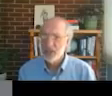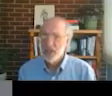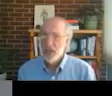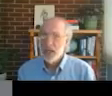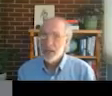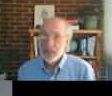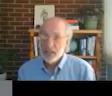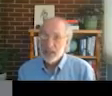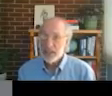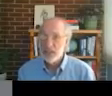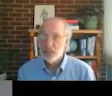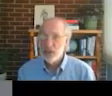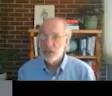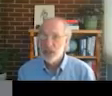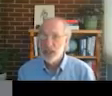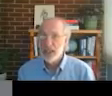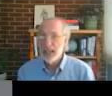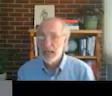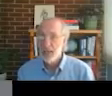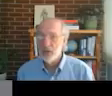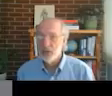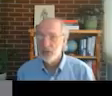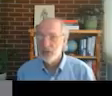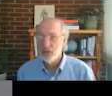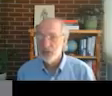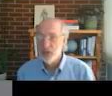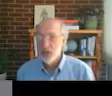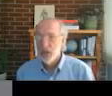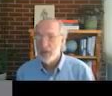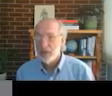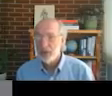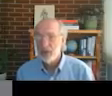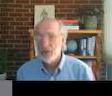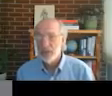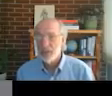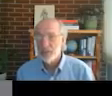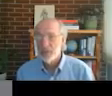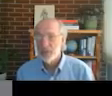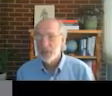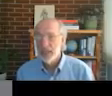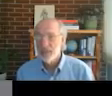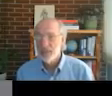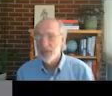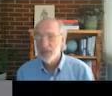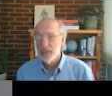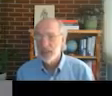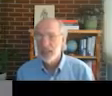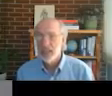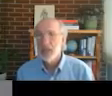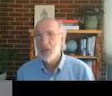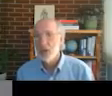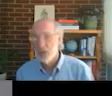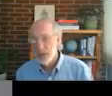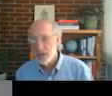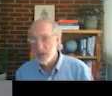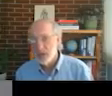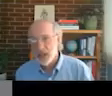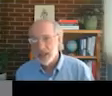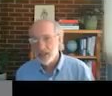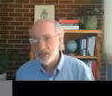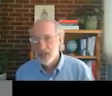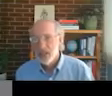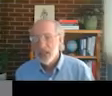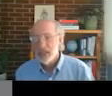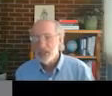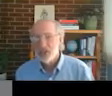teaching. This then will allow you to further develop your vocabulary along with your child.